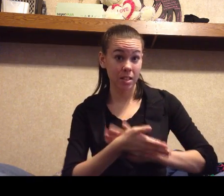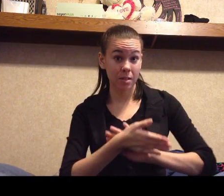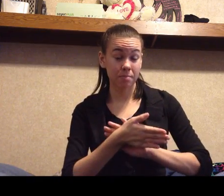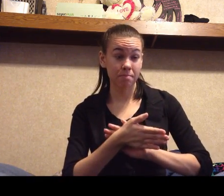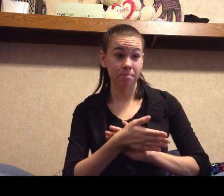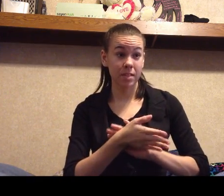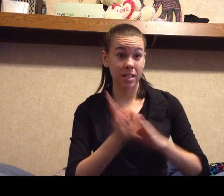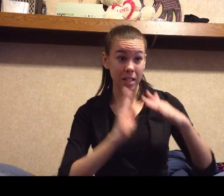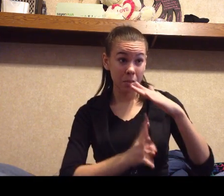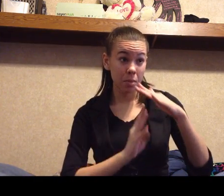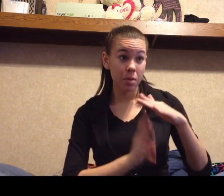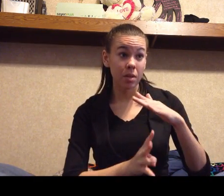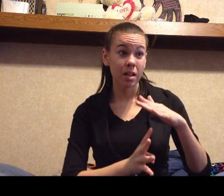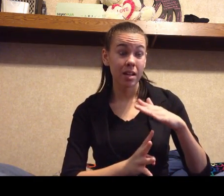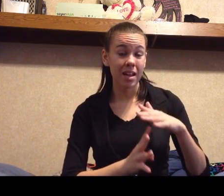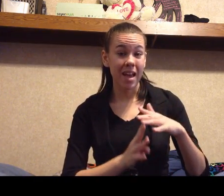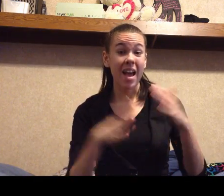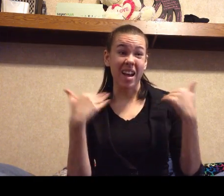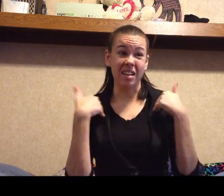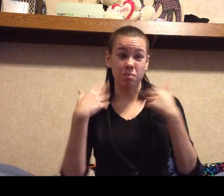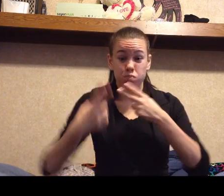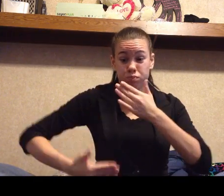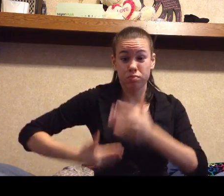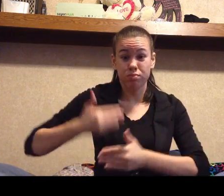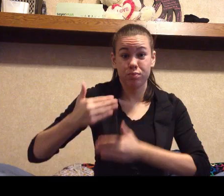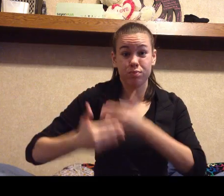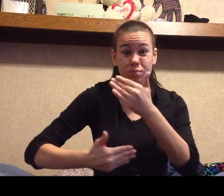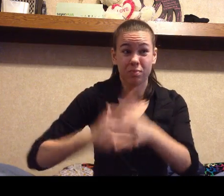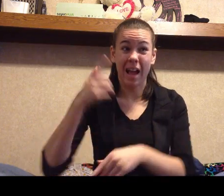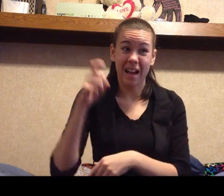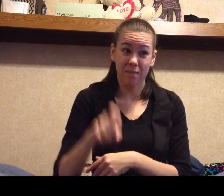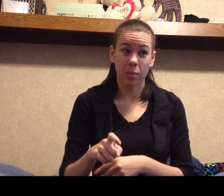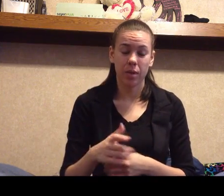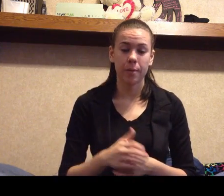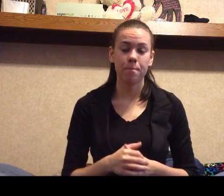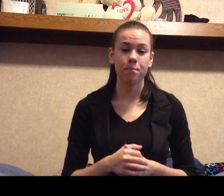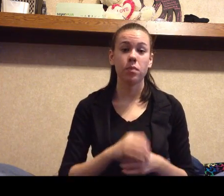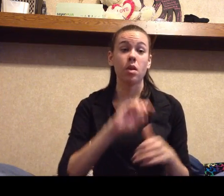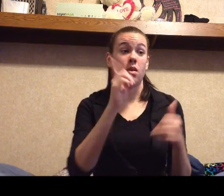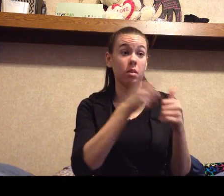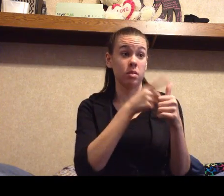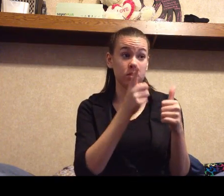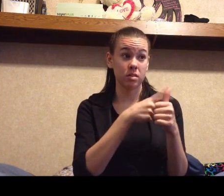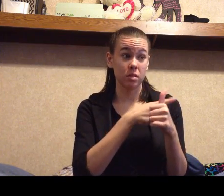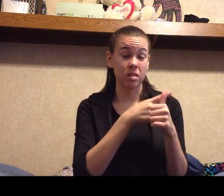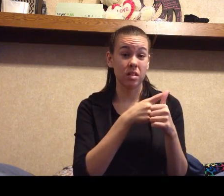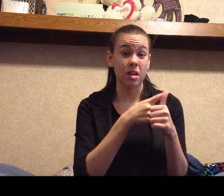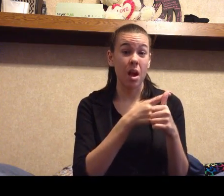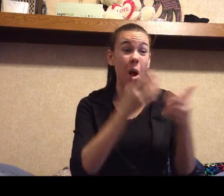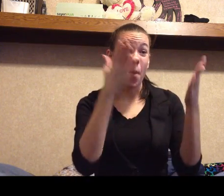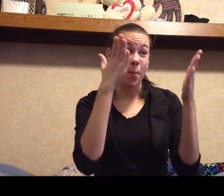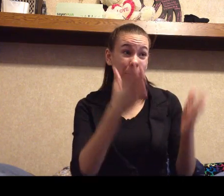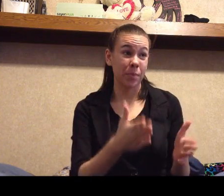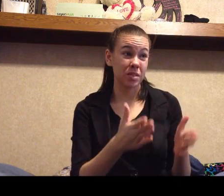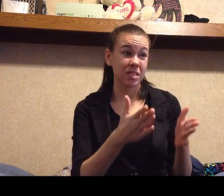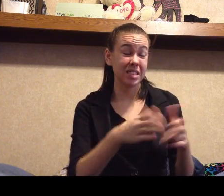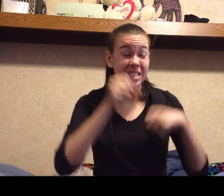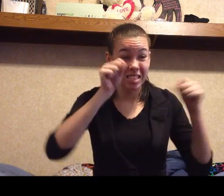process. 1. One must be eligible for immigration under one of the paths to